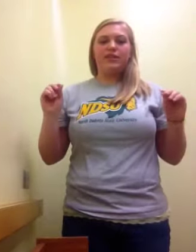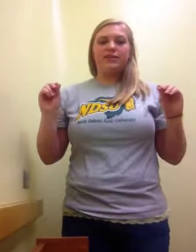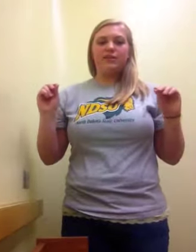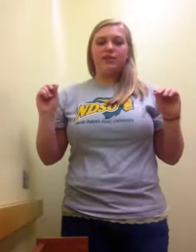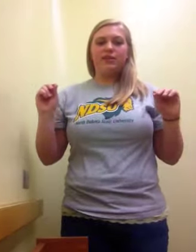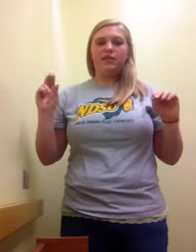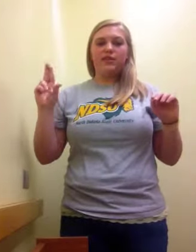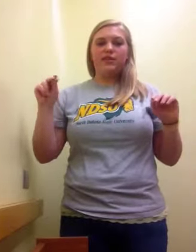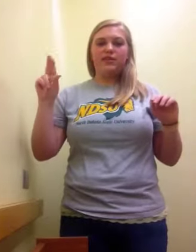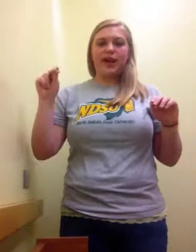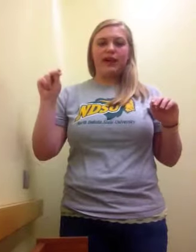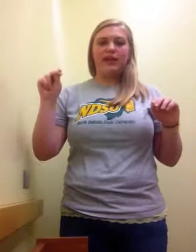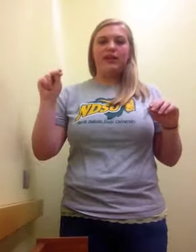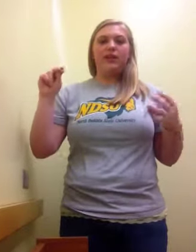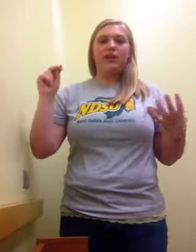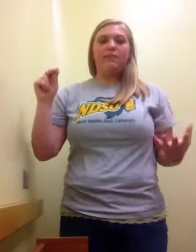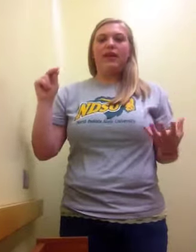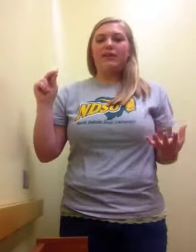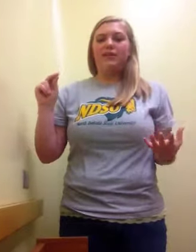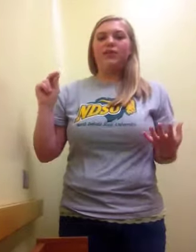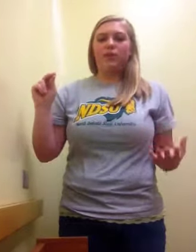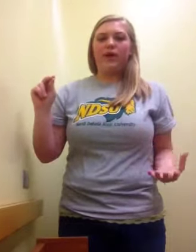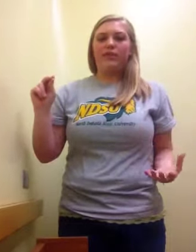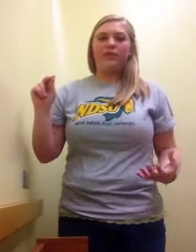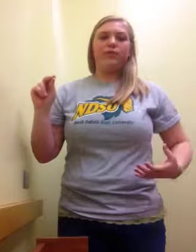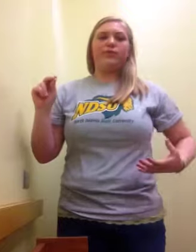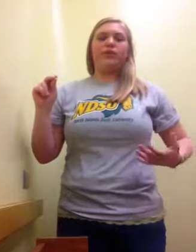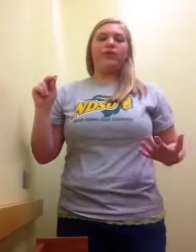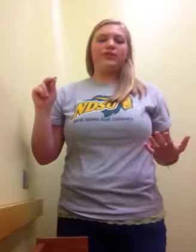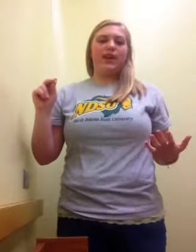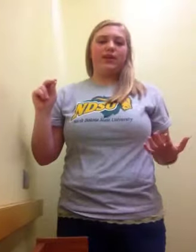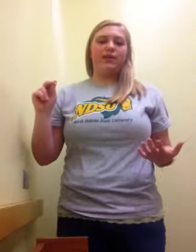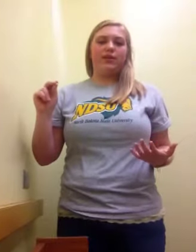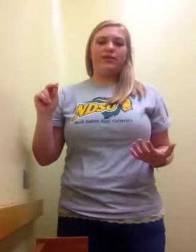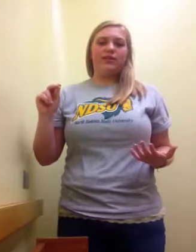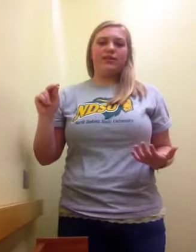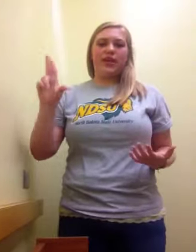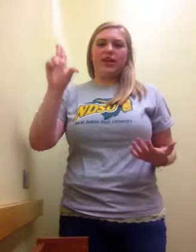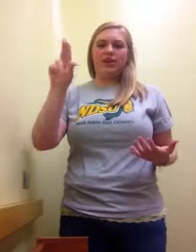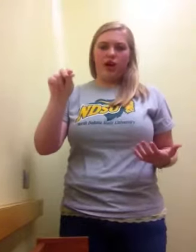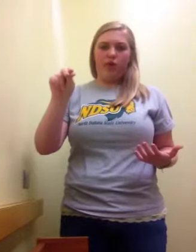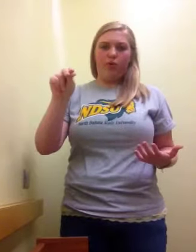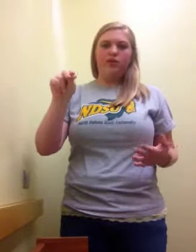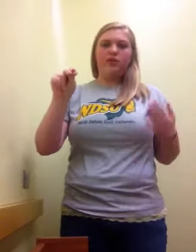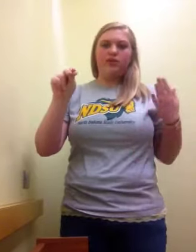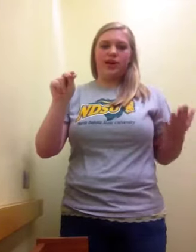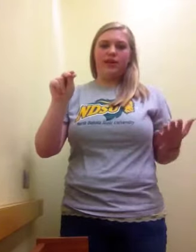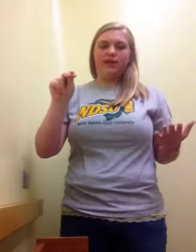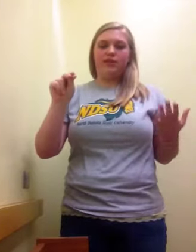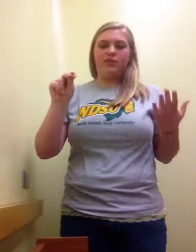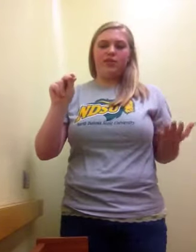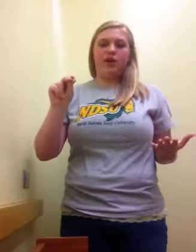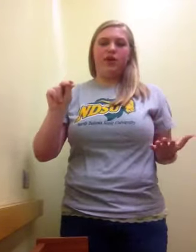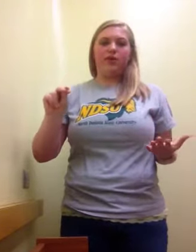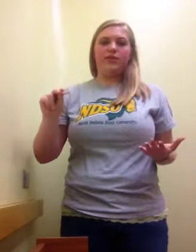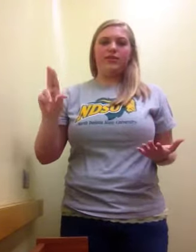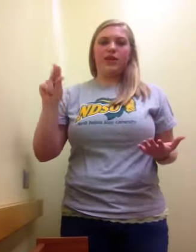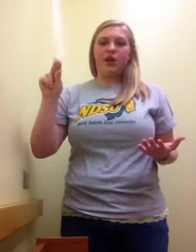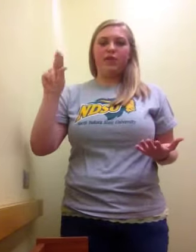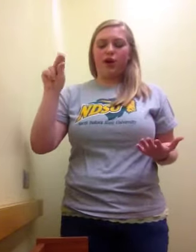this sign in many different ways, even though it's only one sign. You can use it to say no, solid and strong, or you can say no, no,